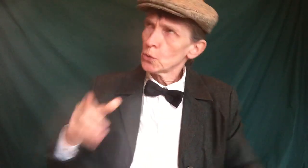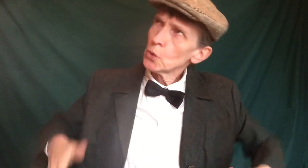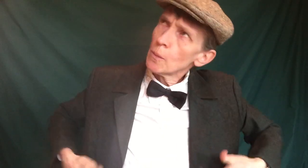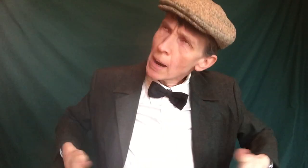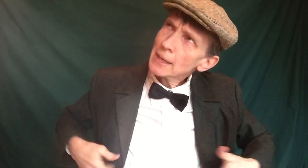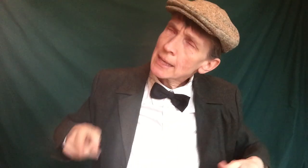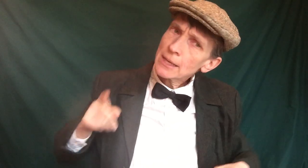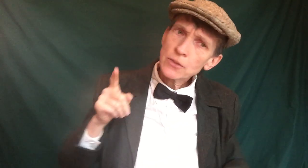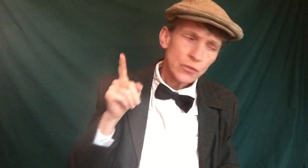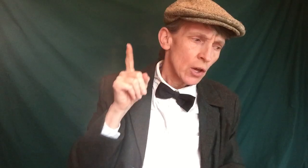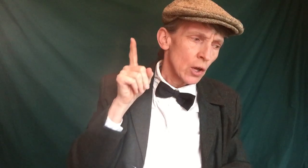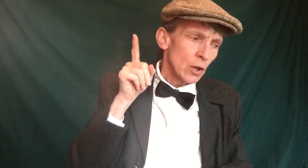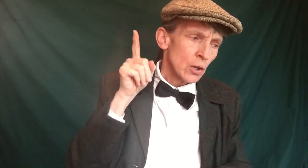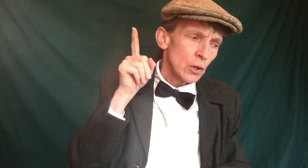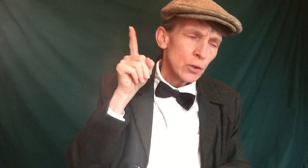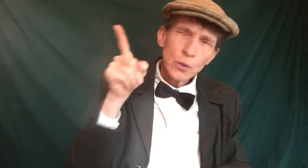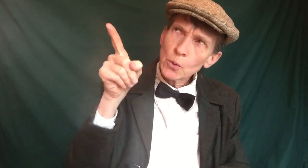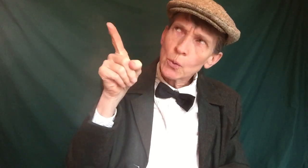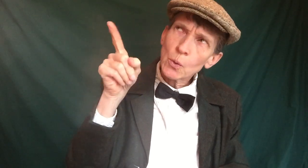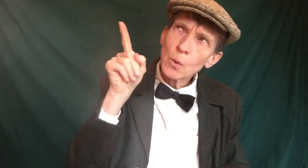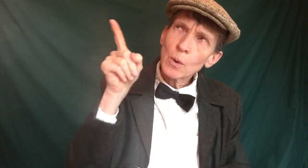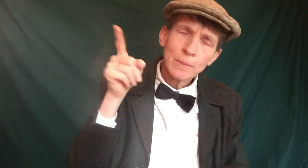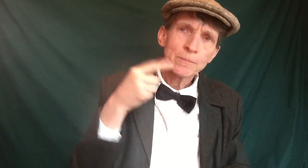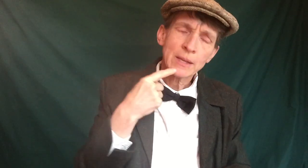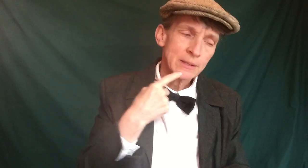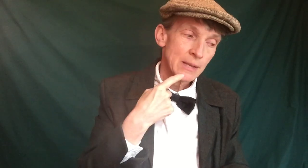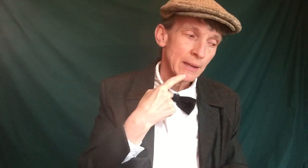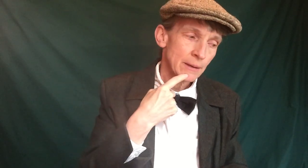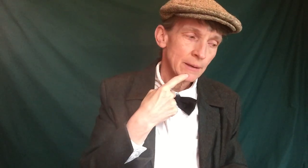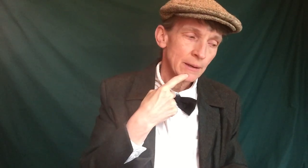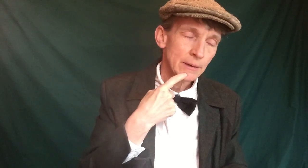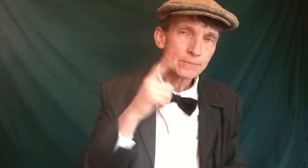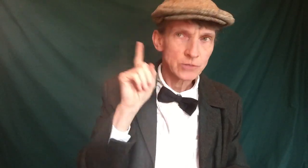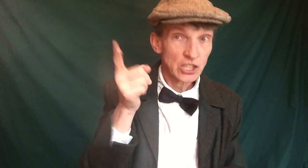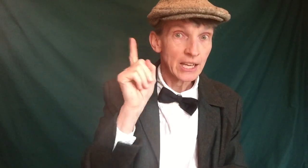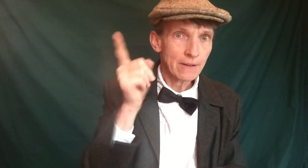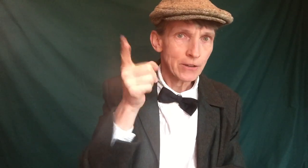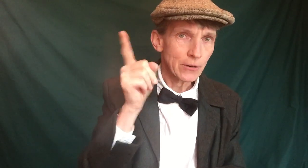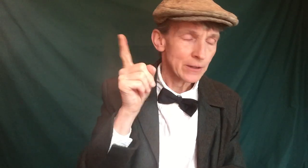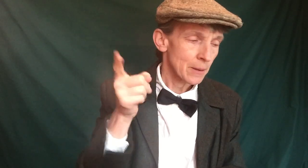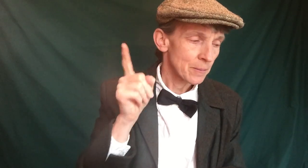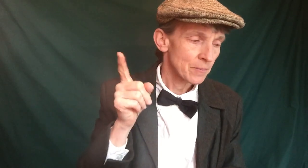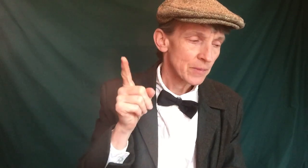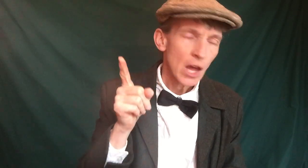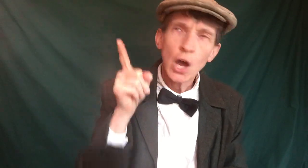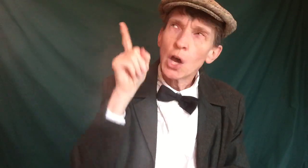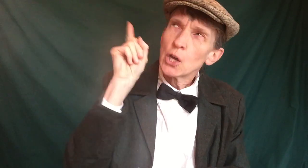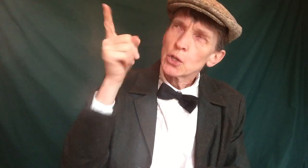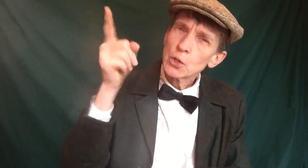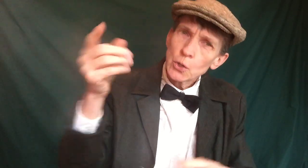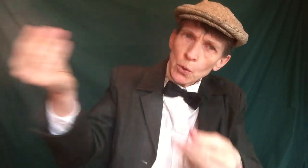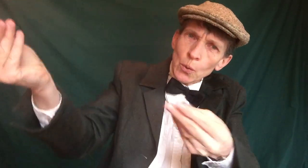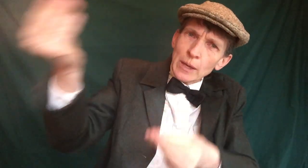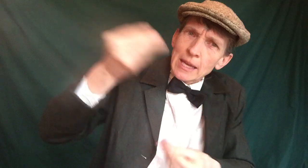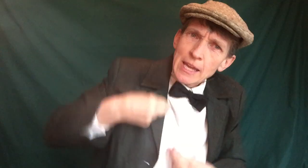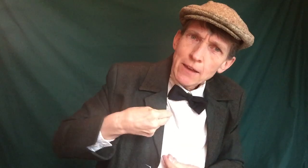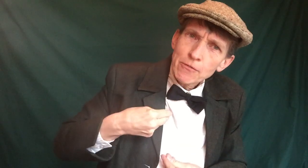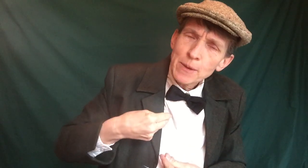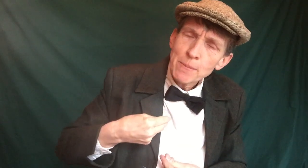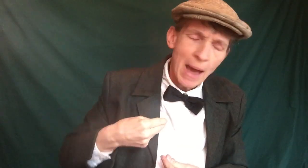"You monkeys, you," he said, shaking a finger at them, "you give me